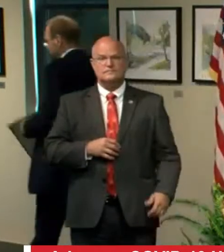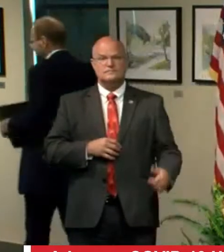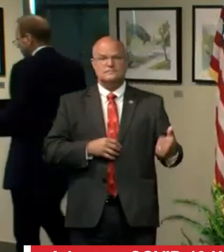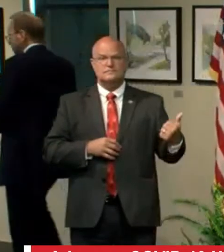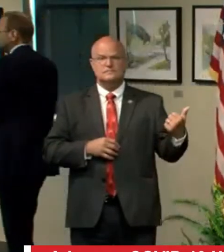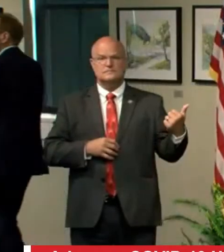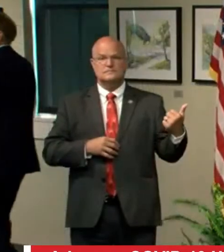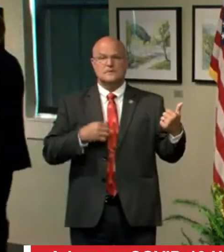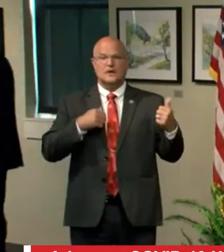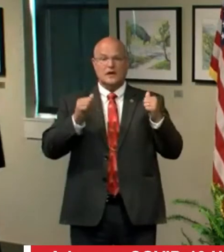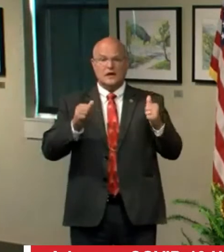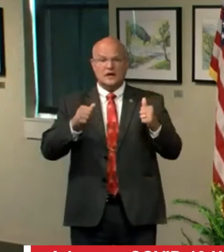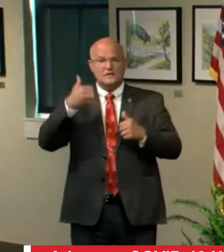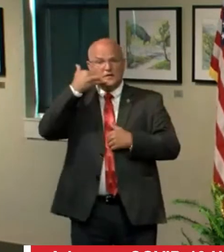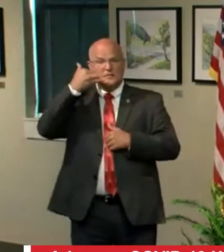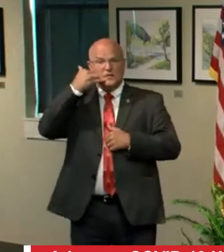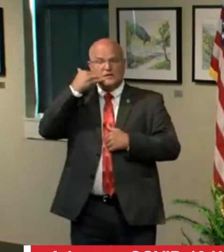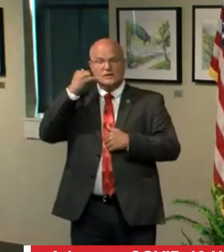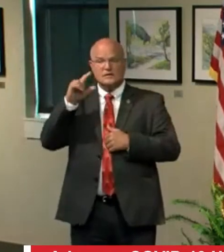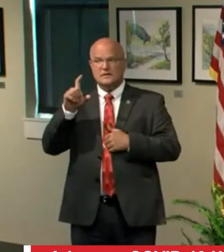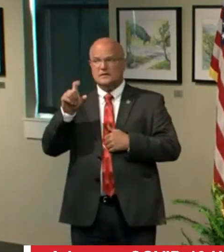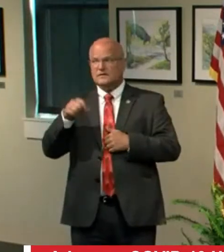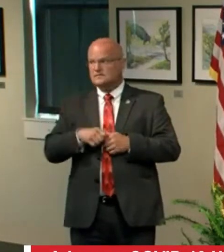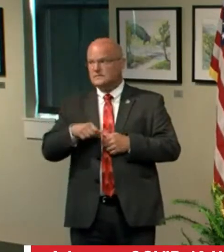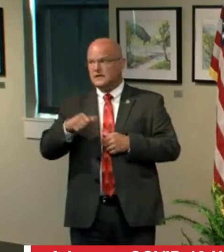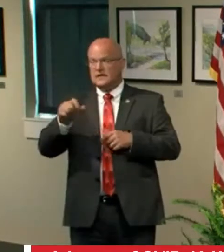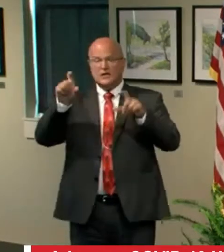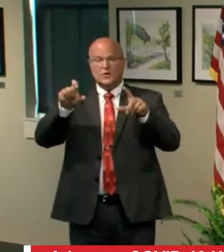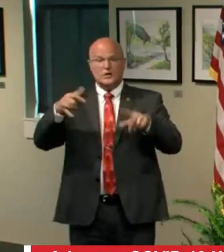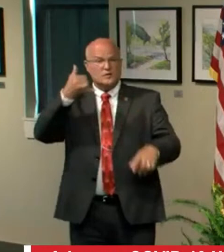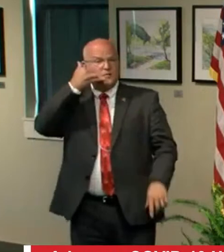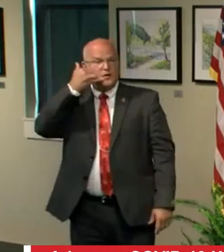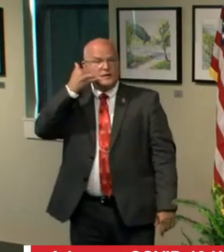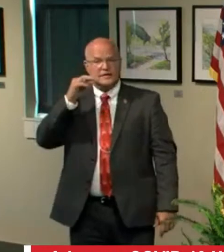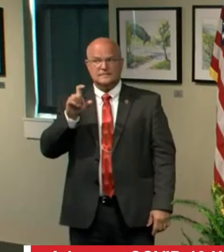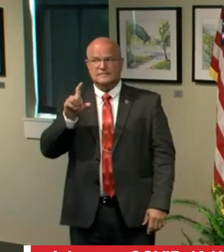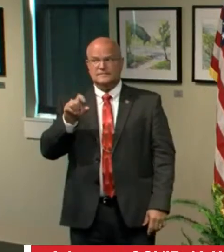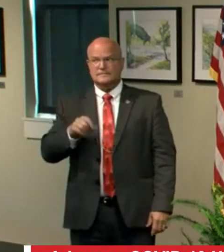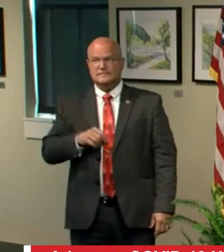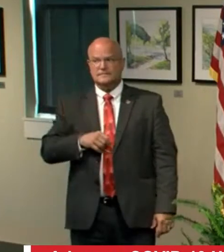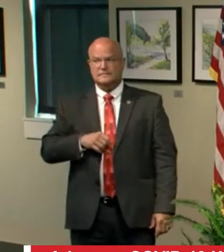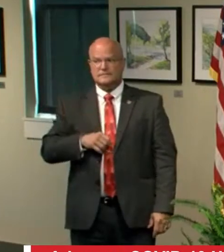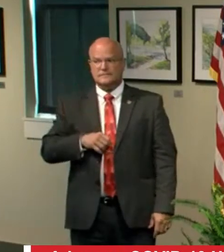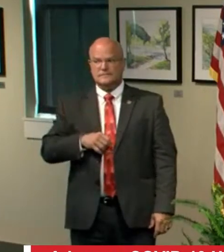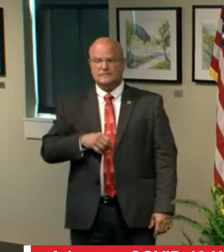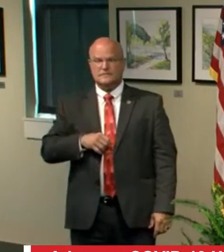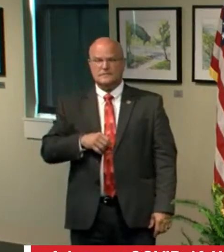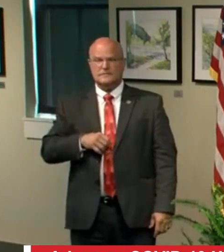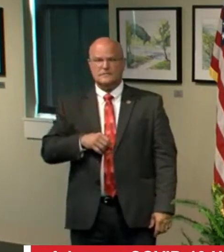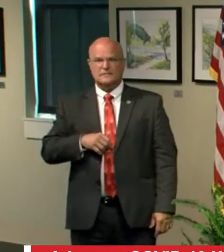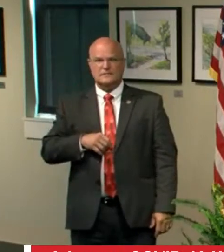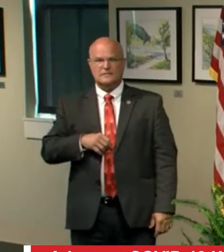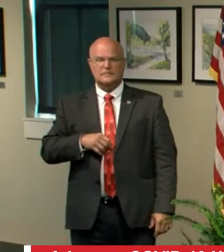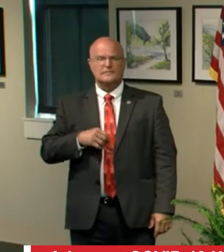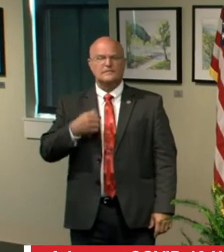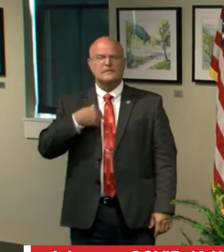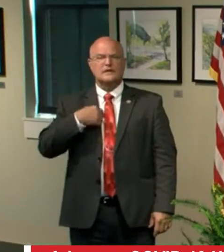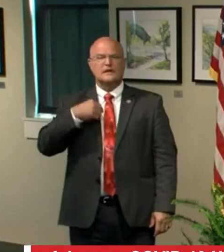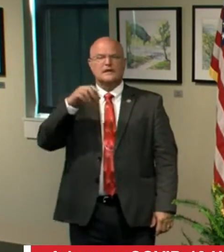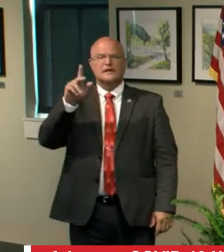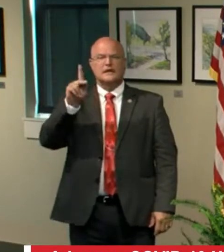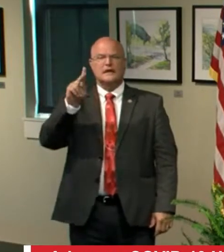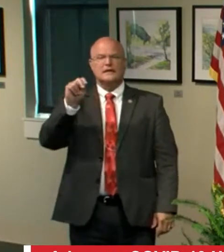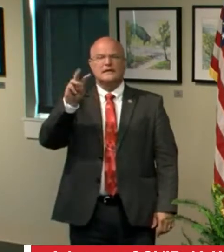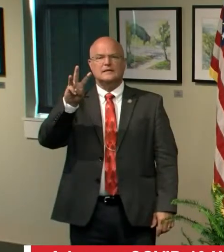Do we have the capability to go remotely, Jeremy? Are there any questions remotely? Hey, Governor, this is Andrew Epperson from